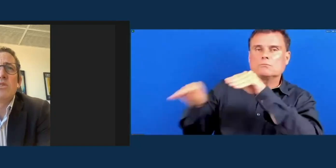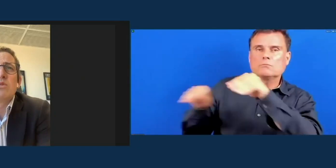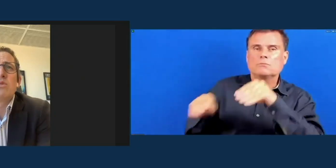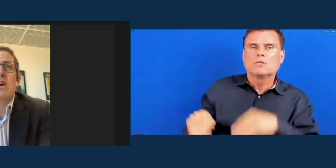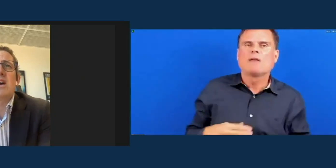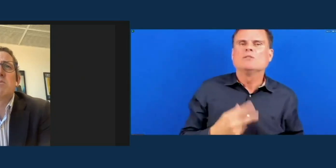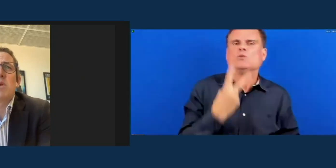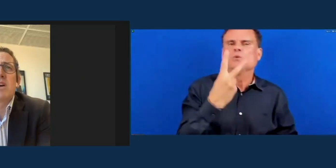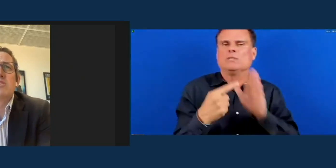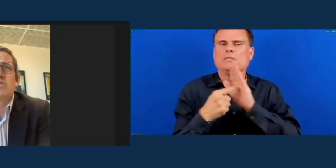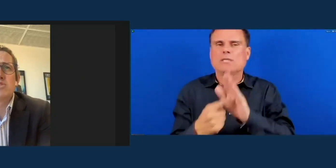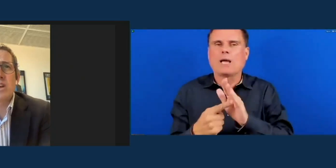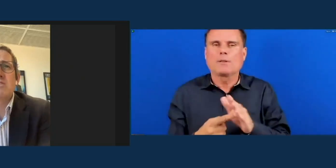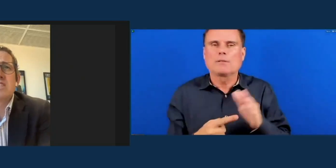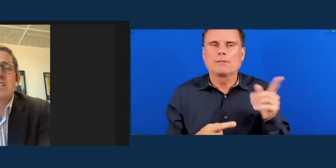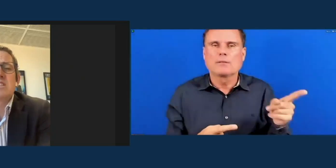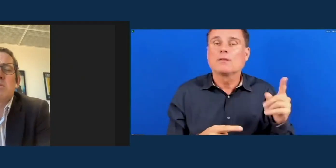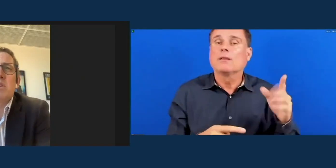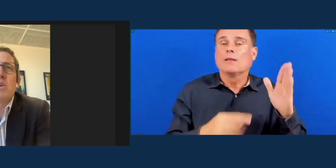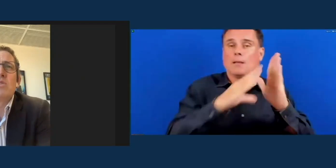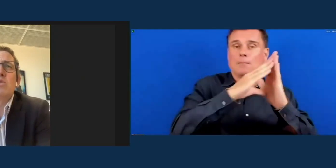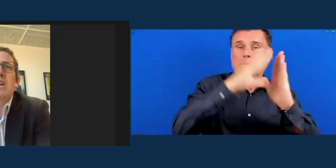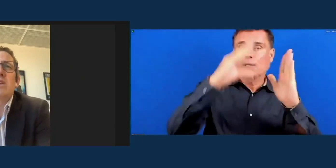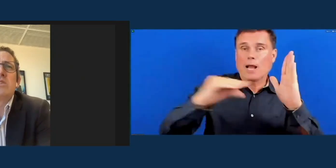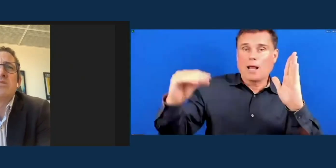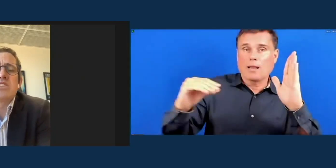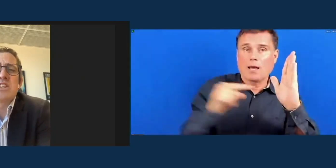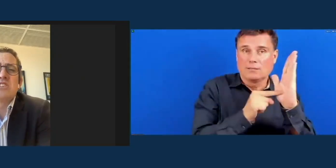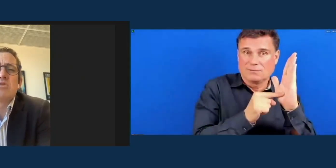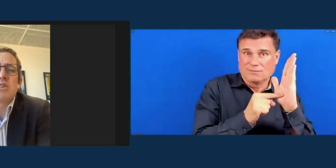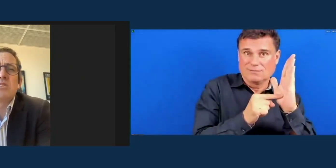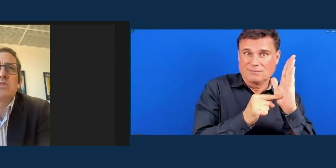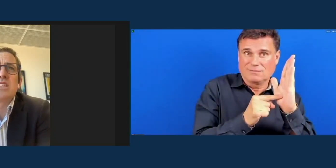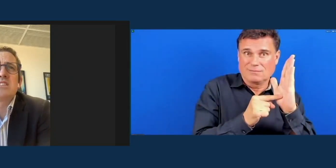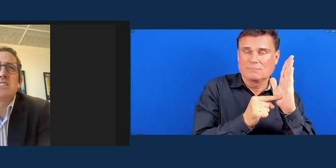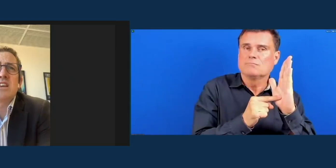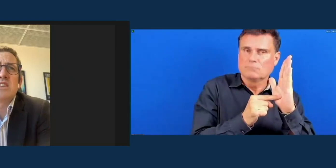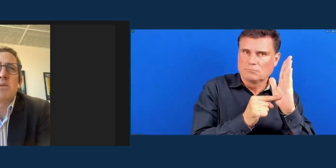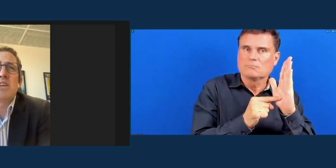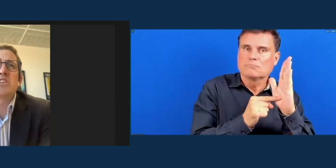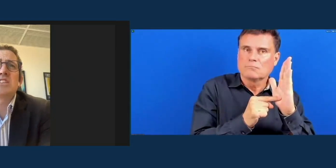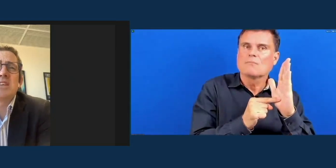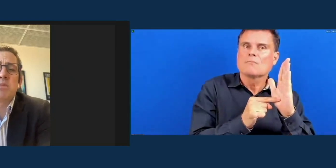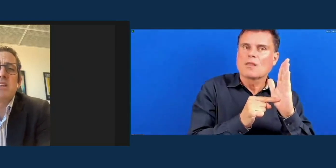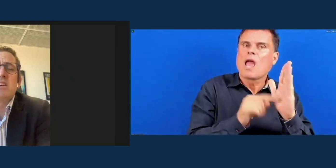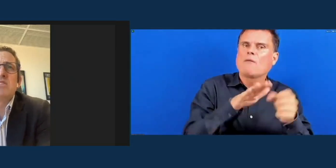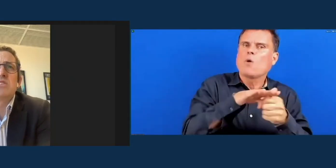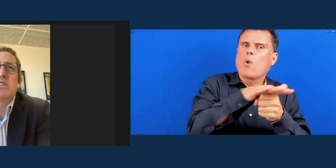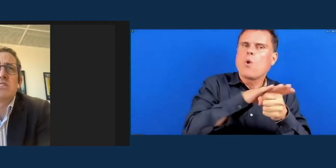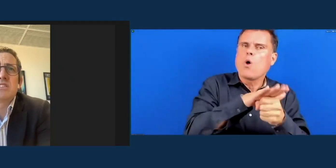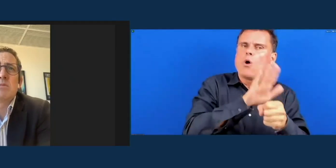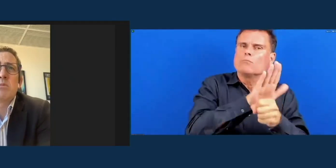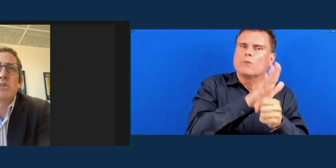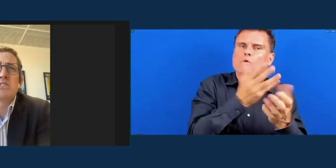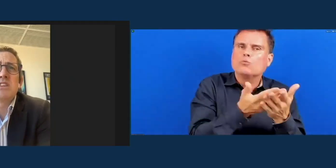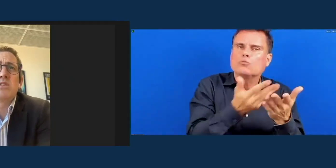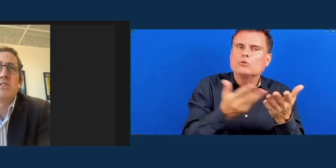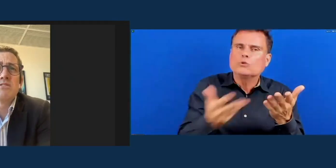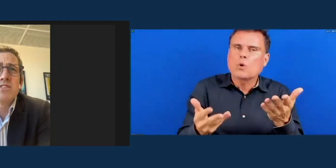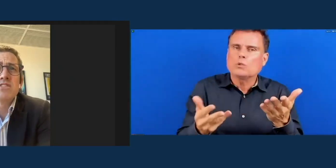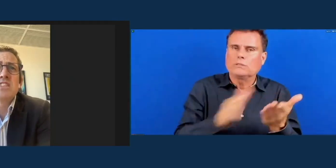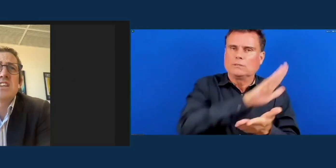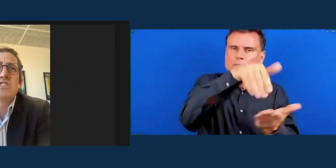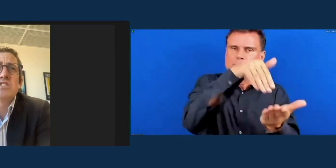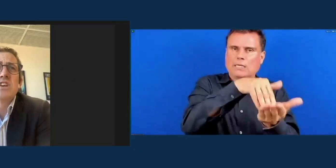trade local by training facilitated by local inclusive education resource centres, and the PNG Assembly of Disabled Persons